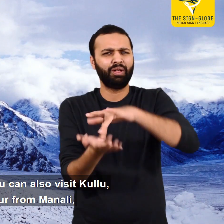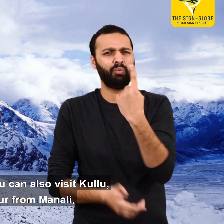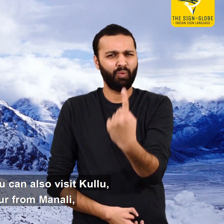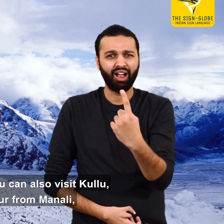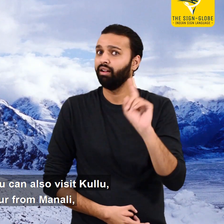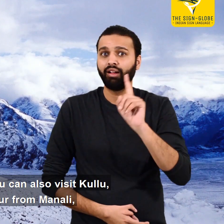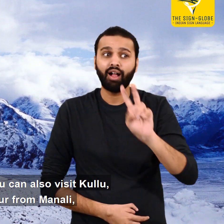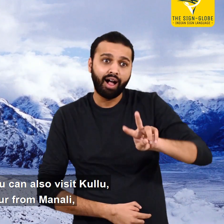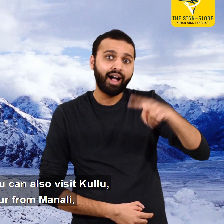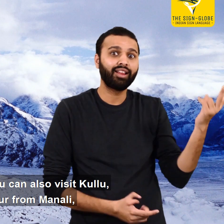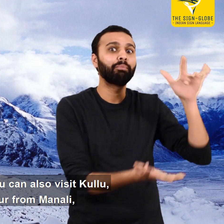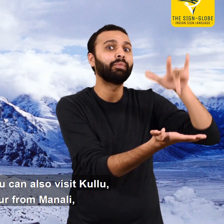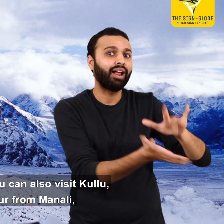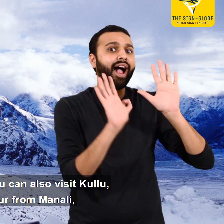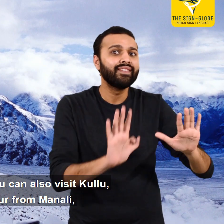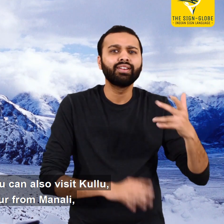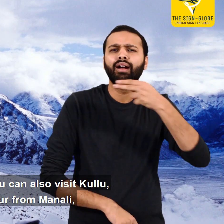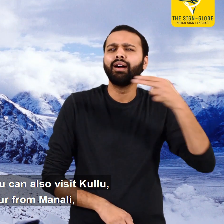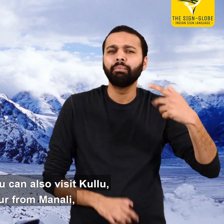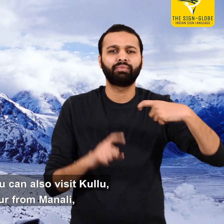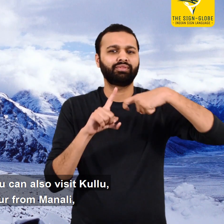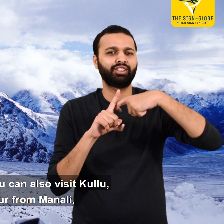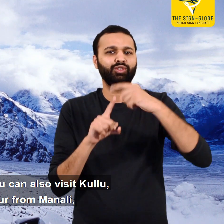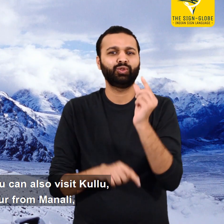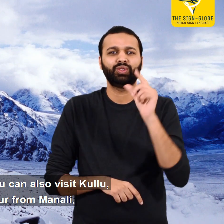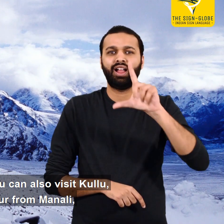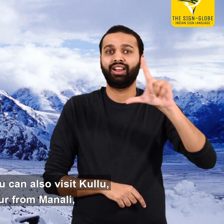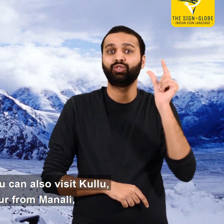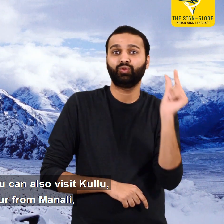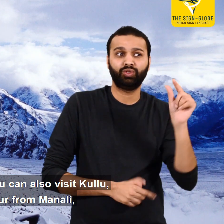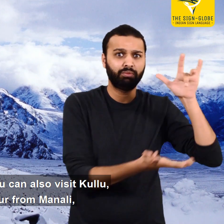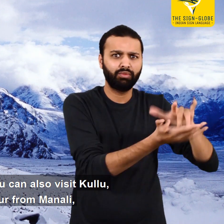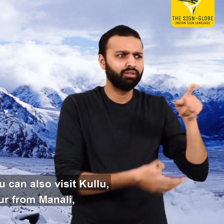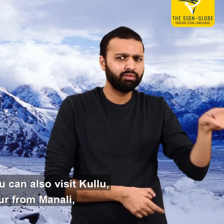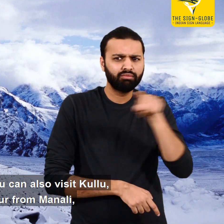Apart from Manali, you can also visit Kulu, which is an hour from Manali,